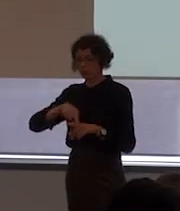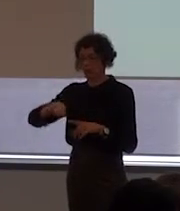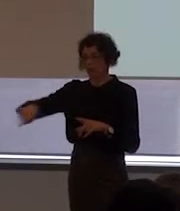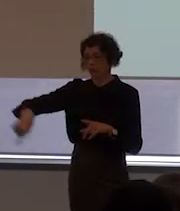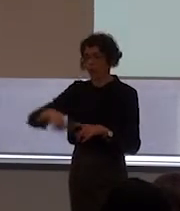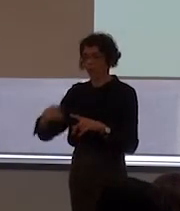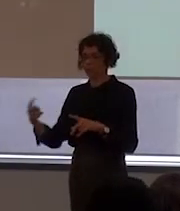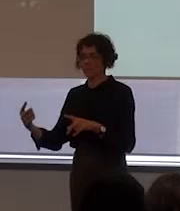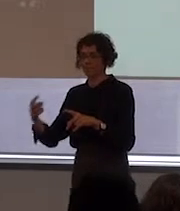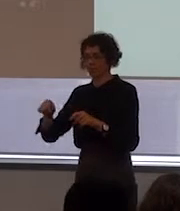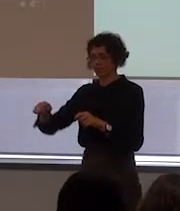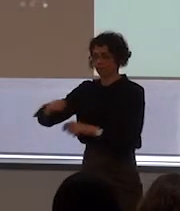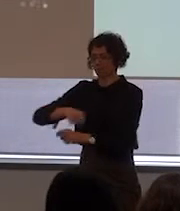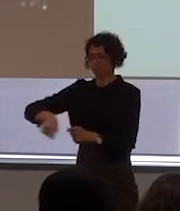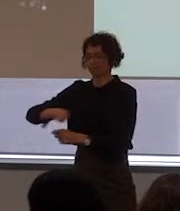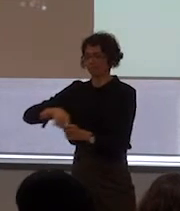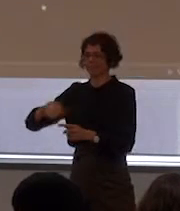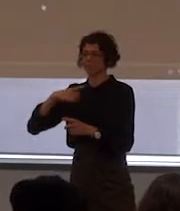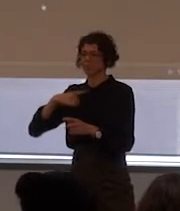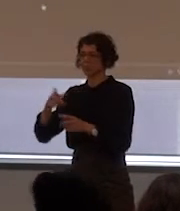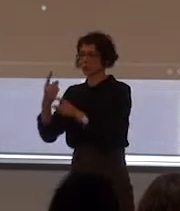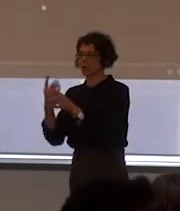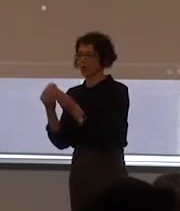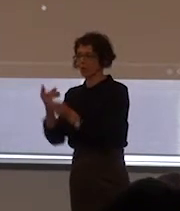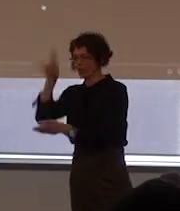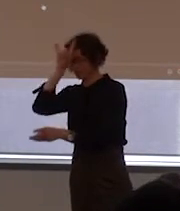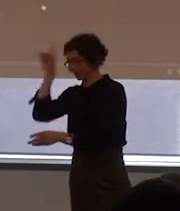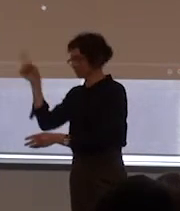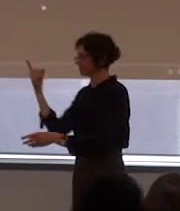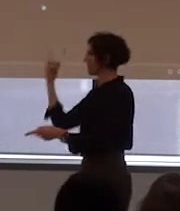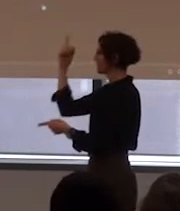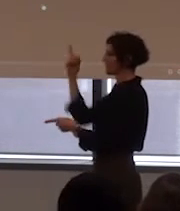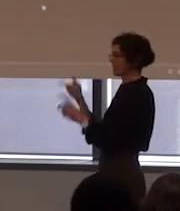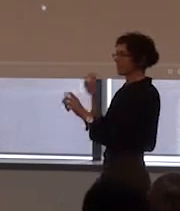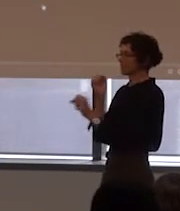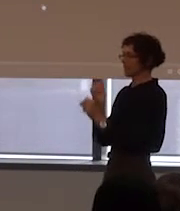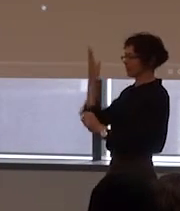you're talking directly to the devil. So here you'll get an example of what I'm talking about.